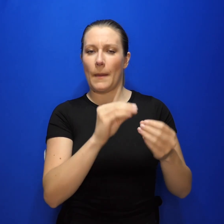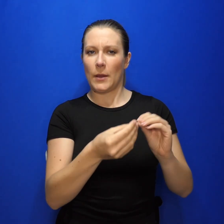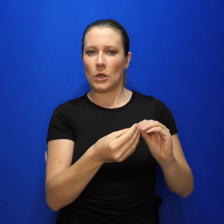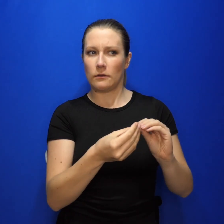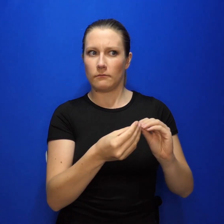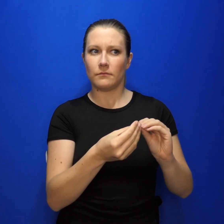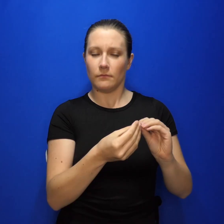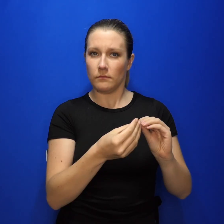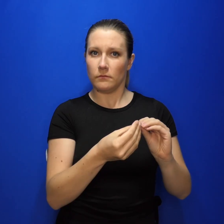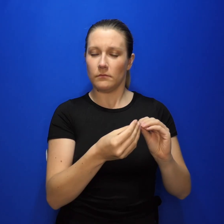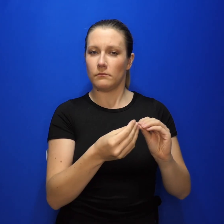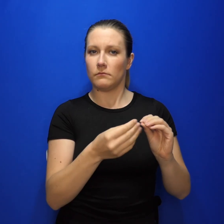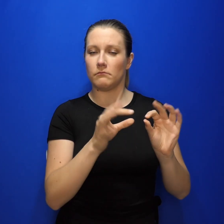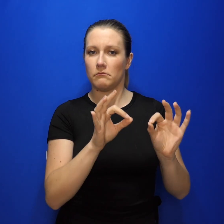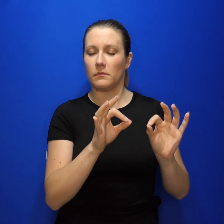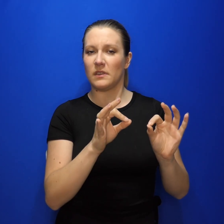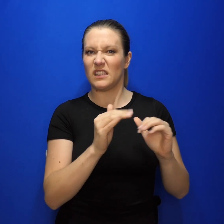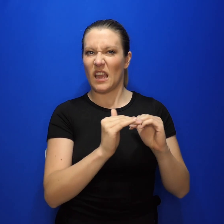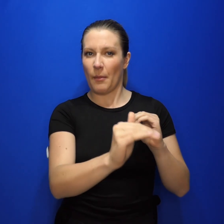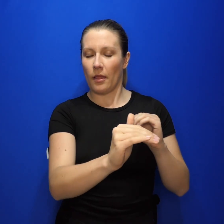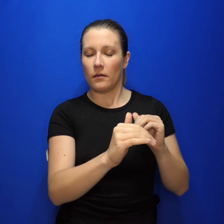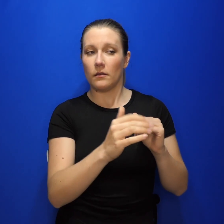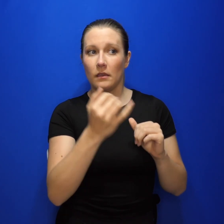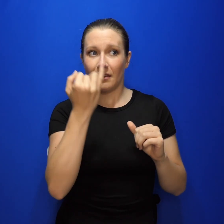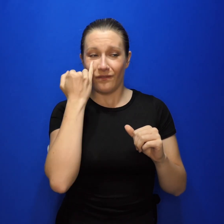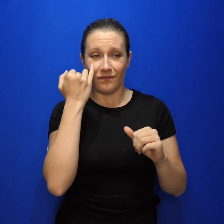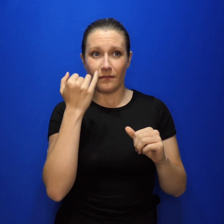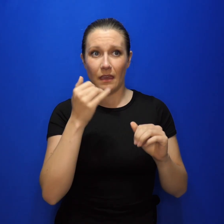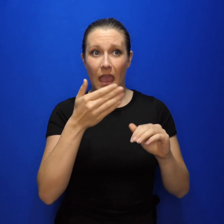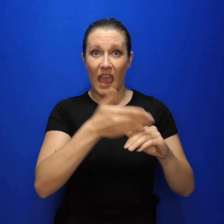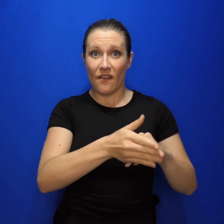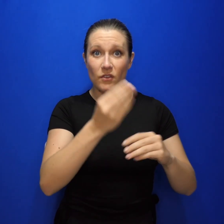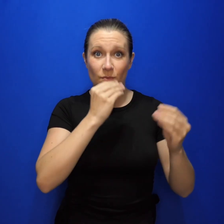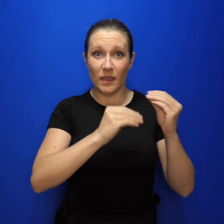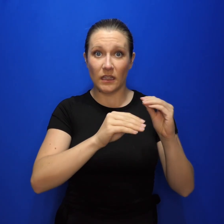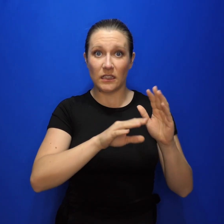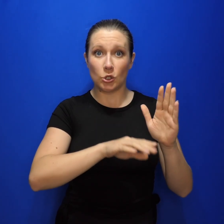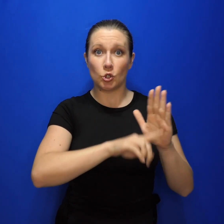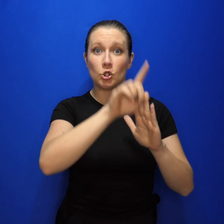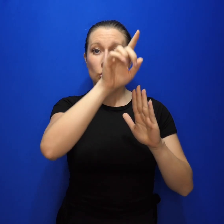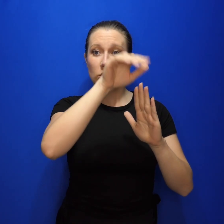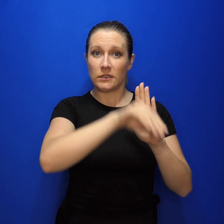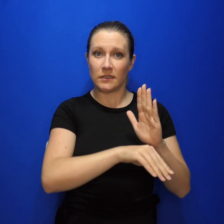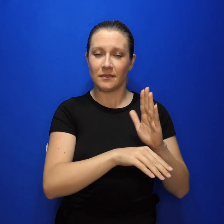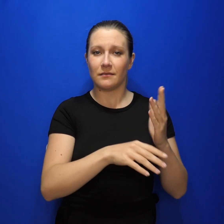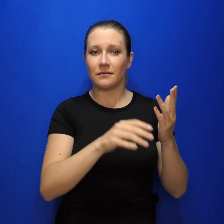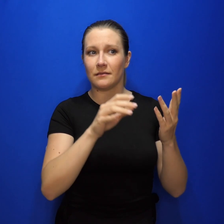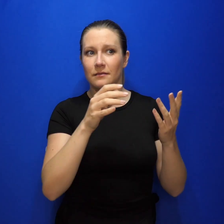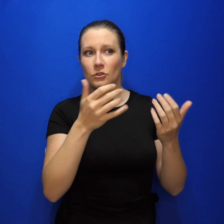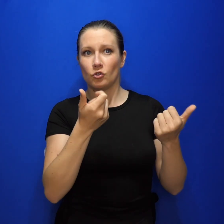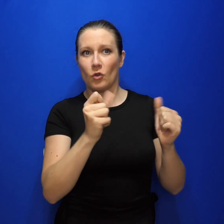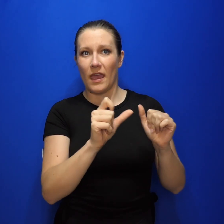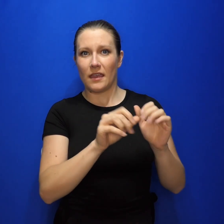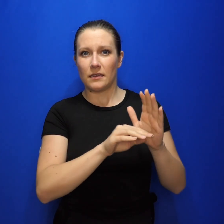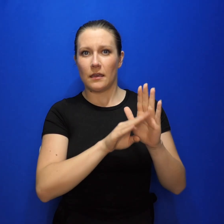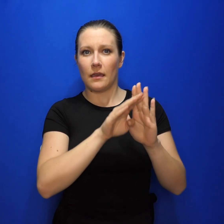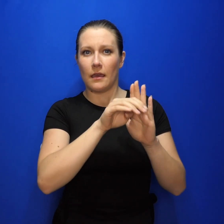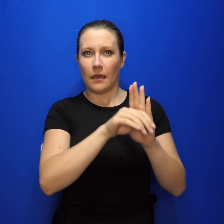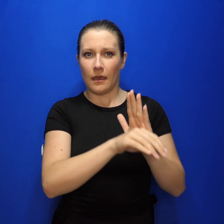in target and right where you want it to be. If you're having post-meal excursions, getting those contained with just the concept